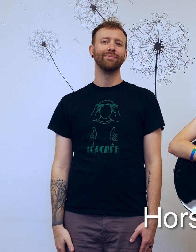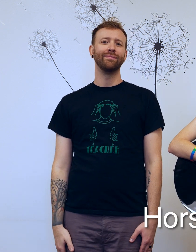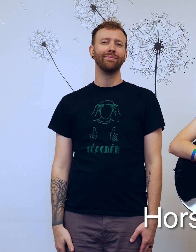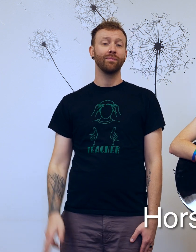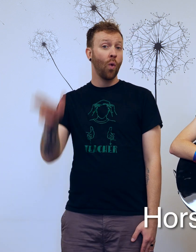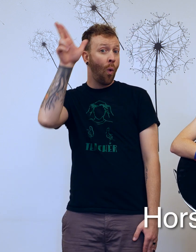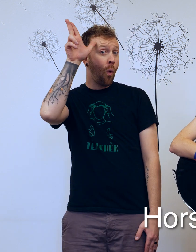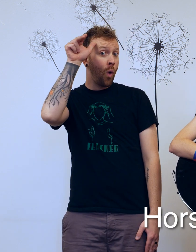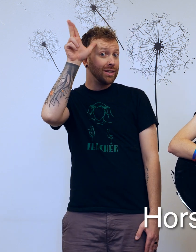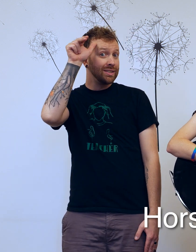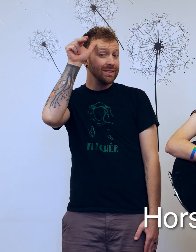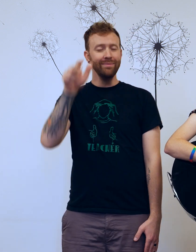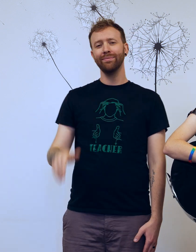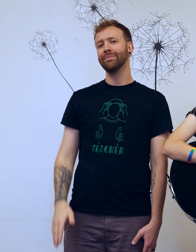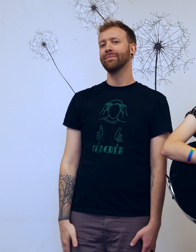horses,